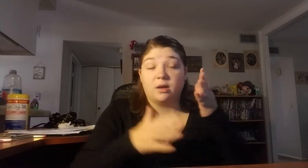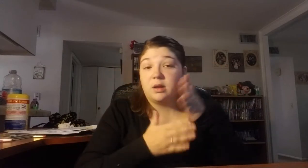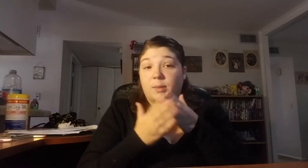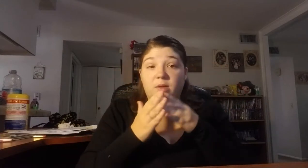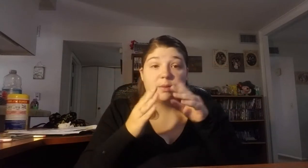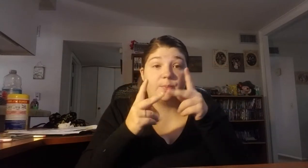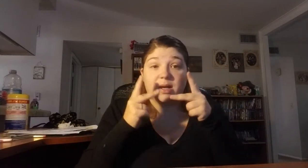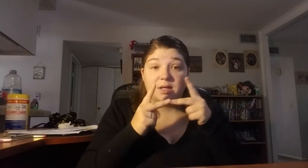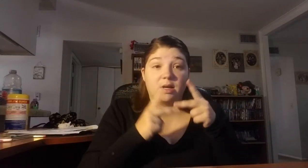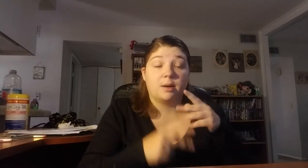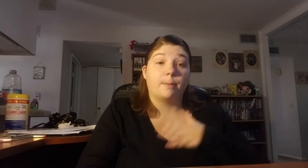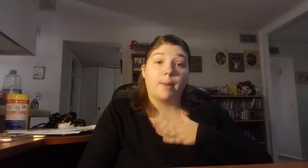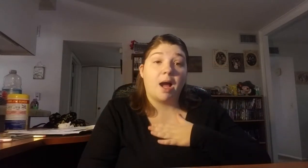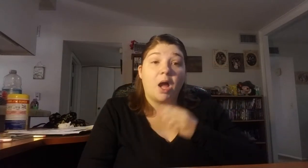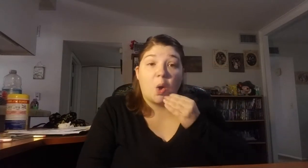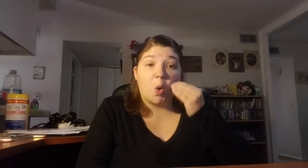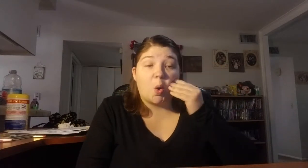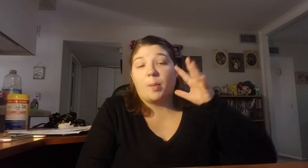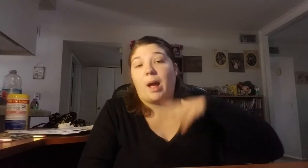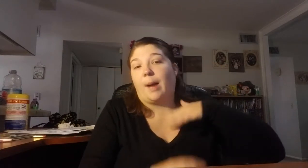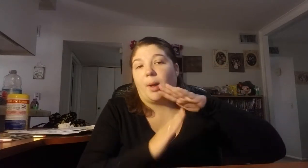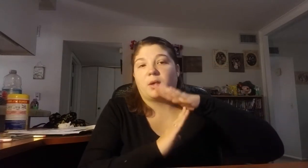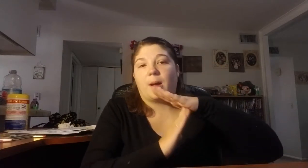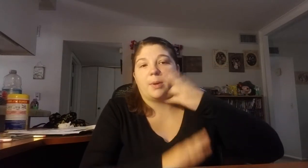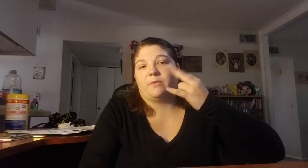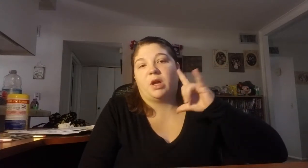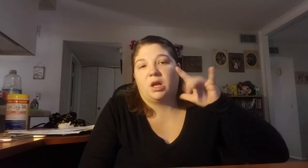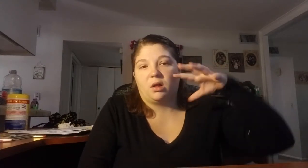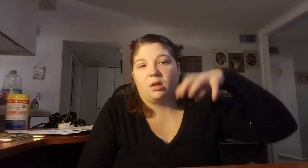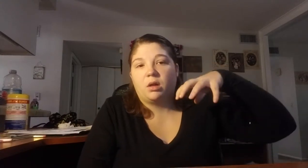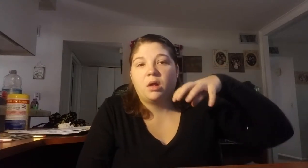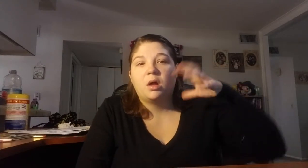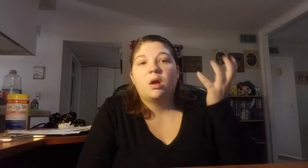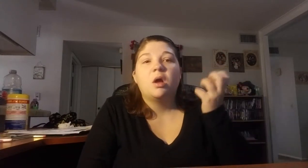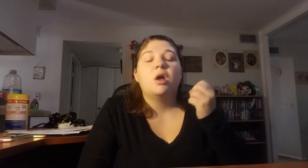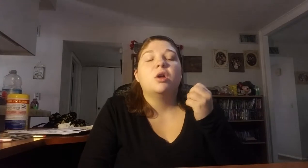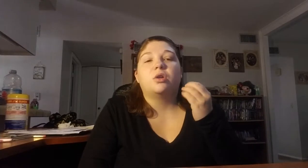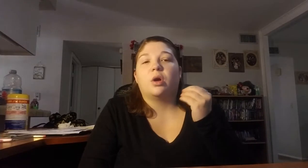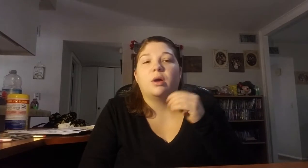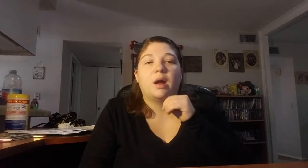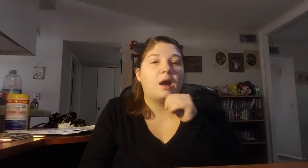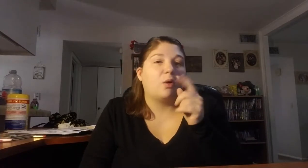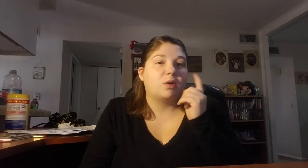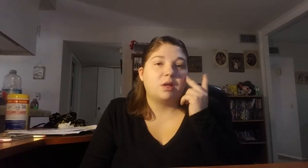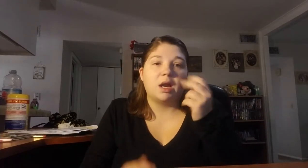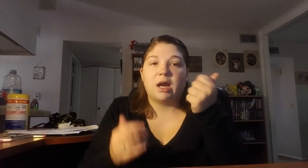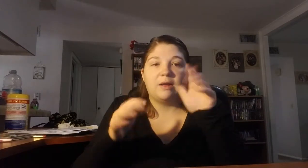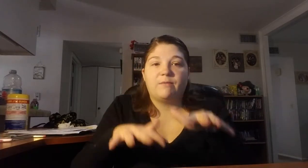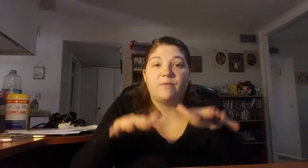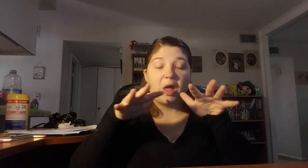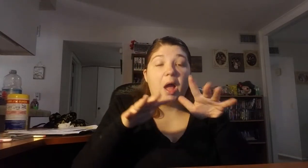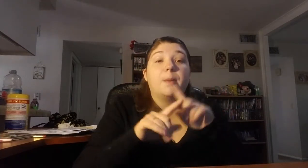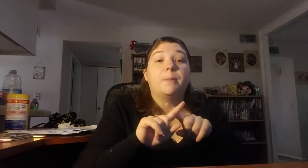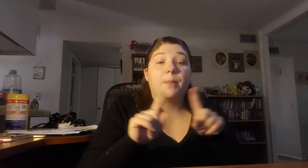some of the places. My home, I'm on top of the hill. So, I don't see any flood,